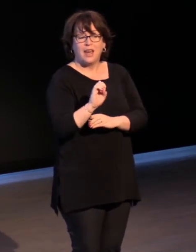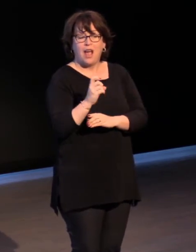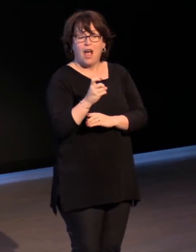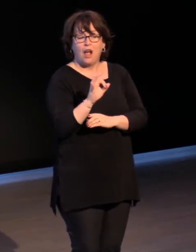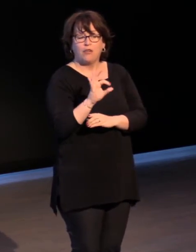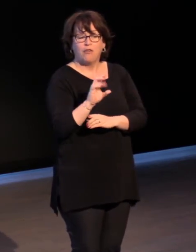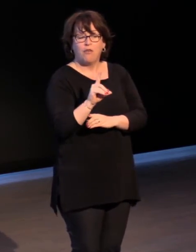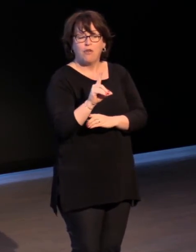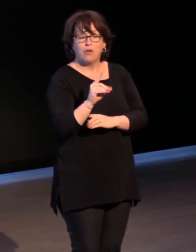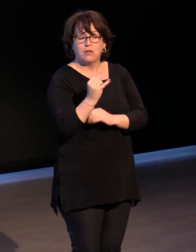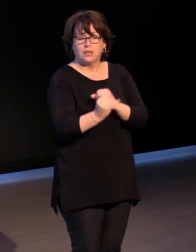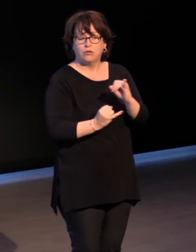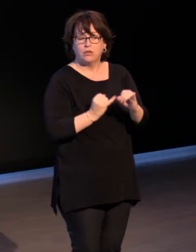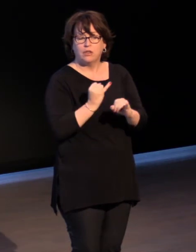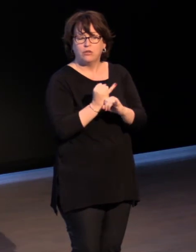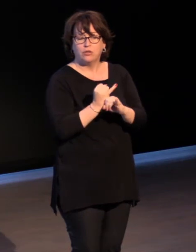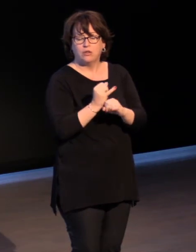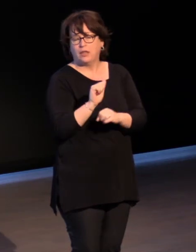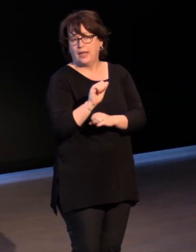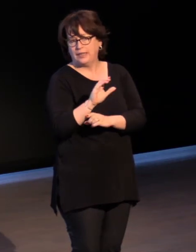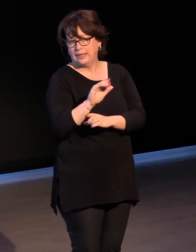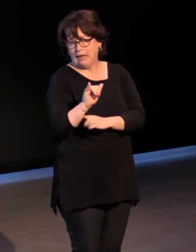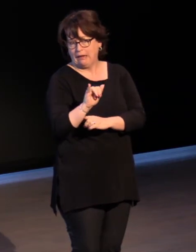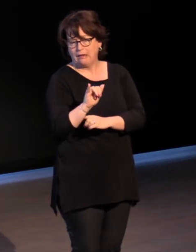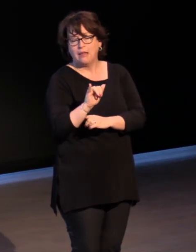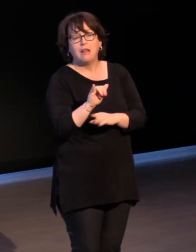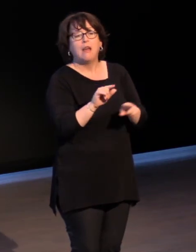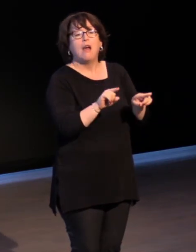and I am a peace ambassador with an organization called One Young World.